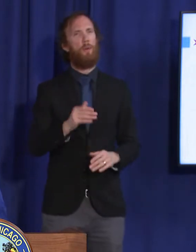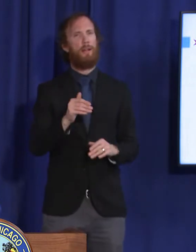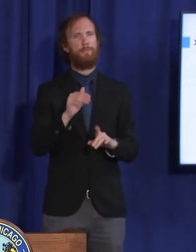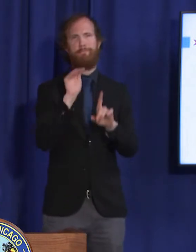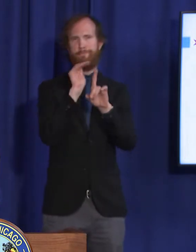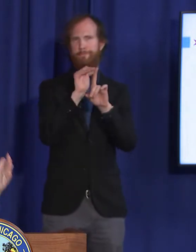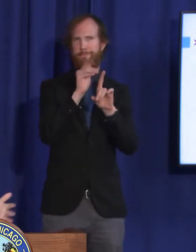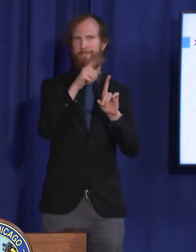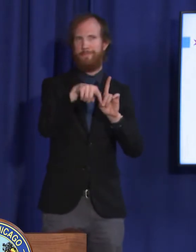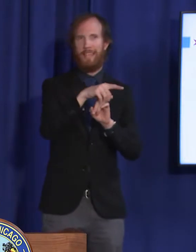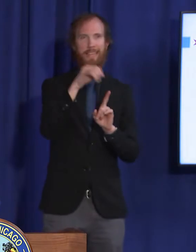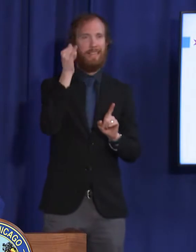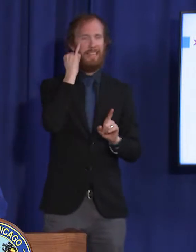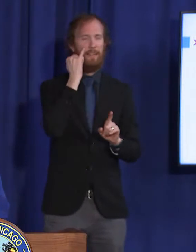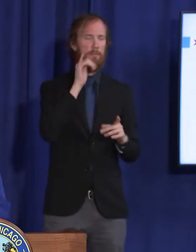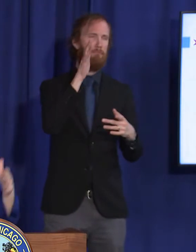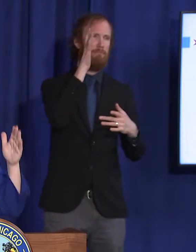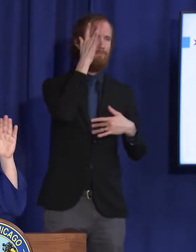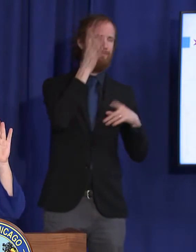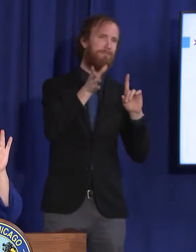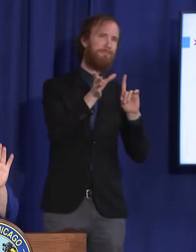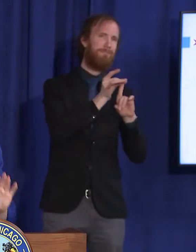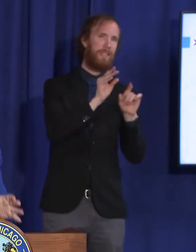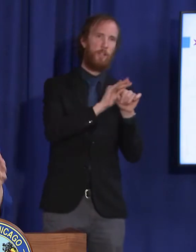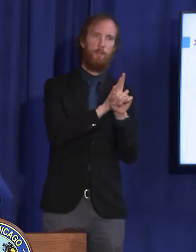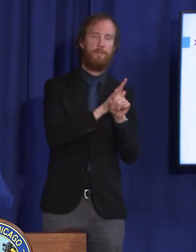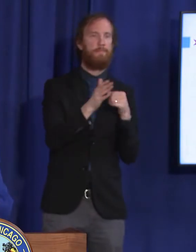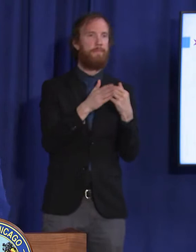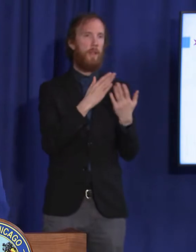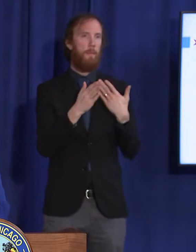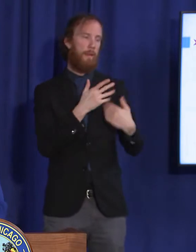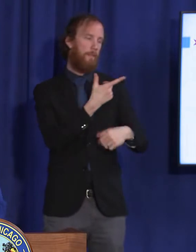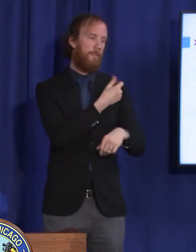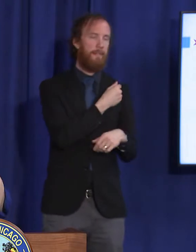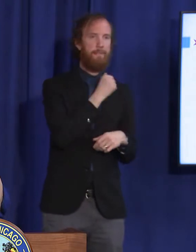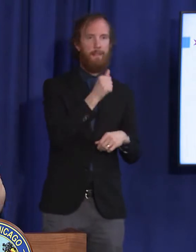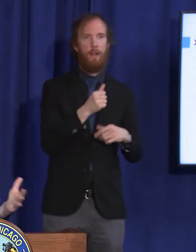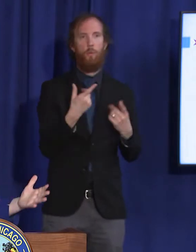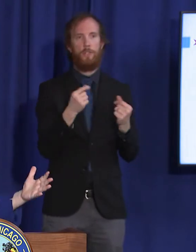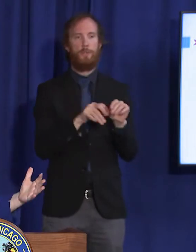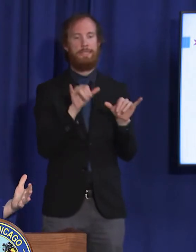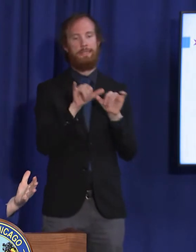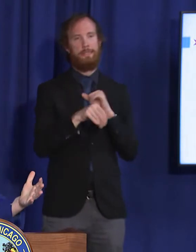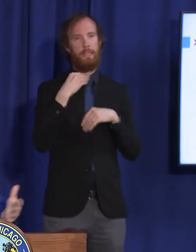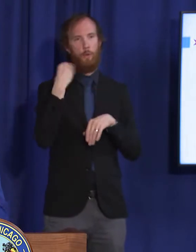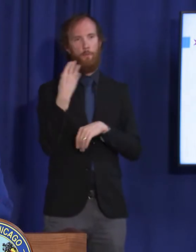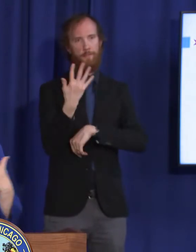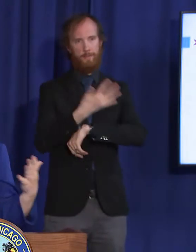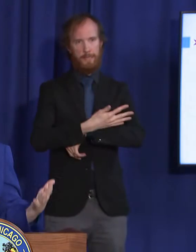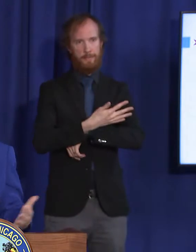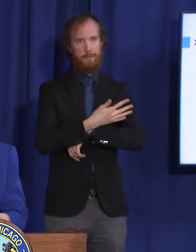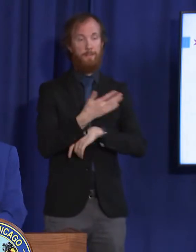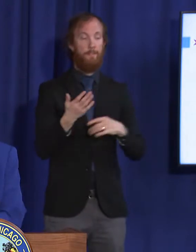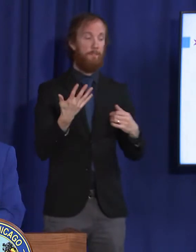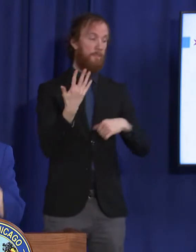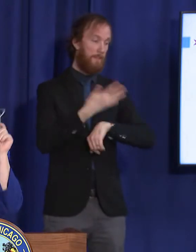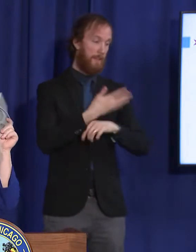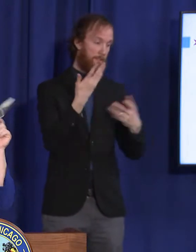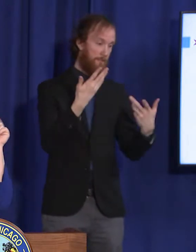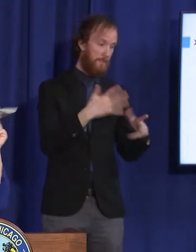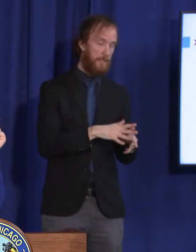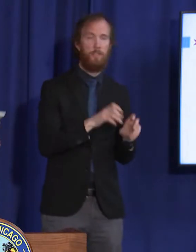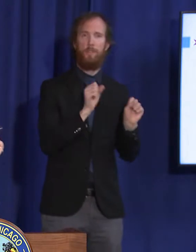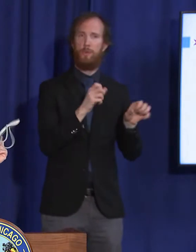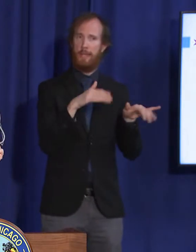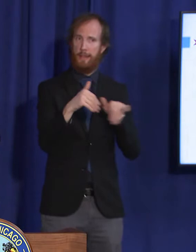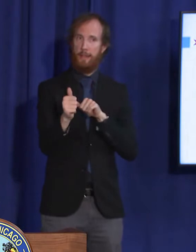catch COVID, regardless of your vaccination status, you need to stay home for 5 days. You can leave your house after 5 days if you're feeling better, but